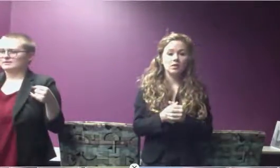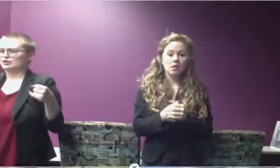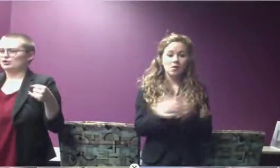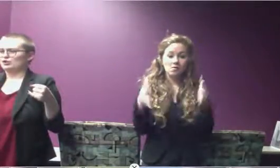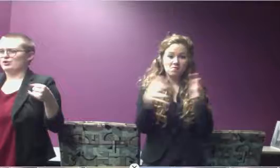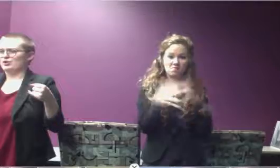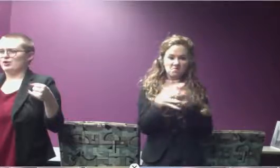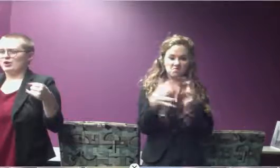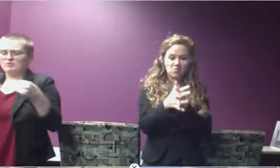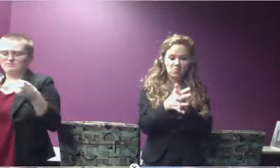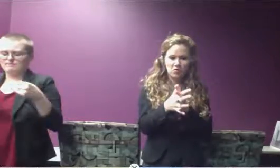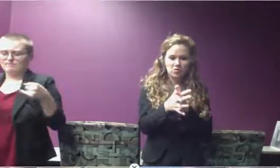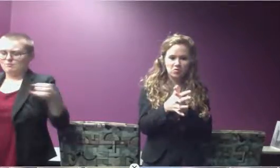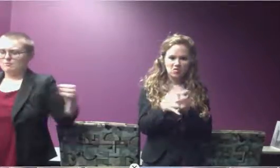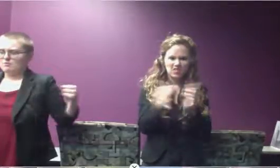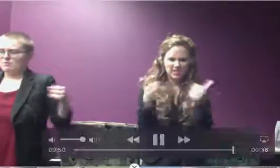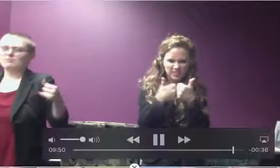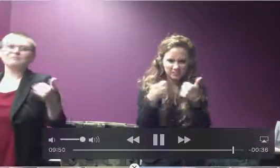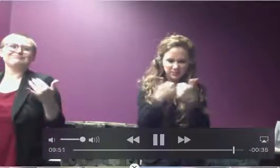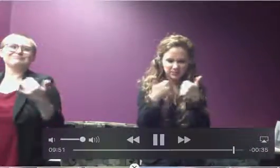another example